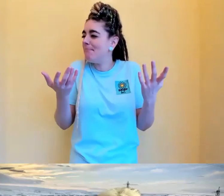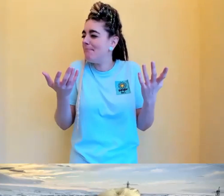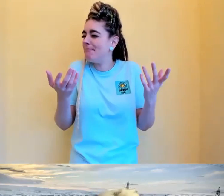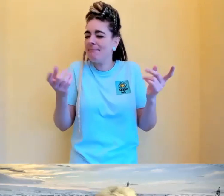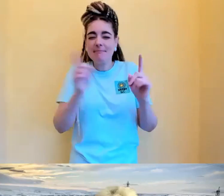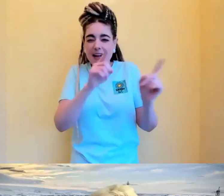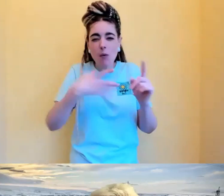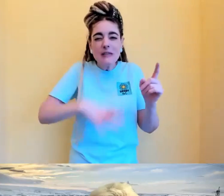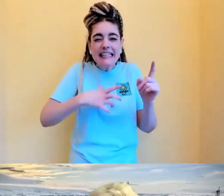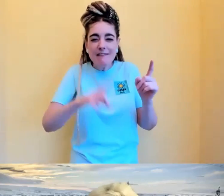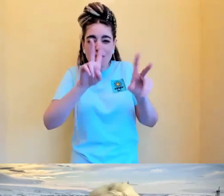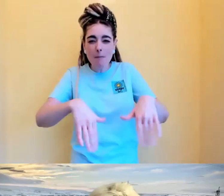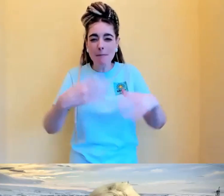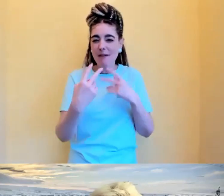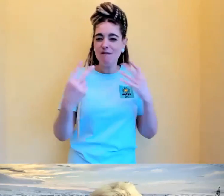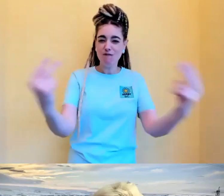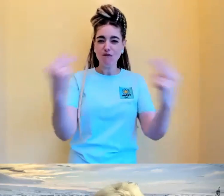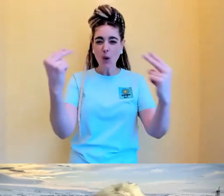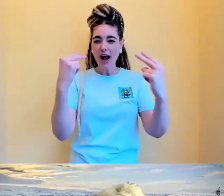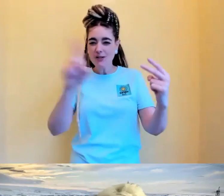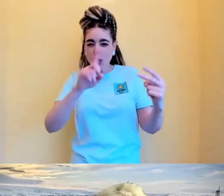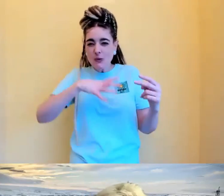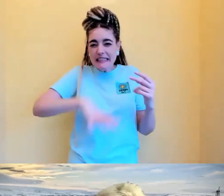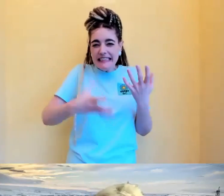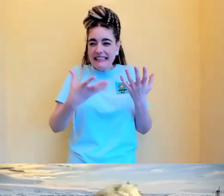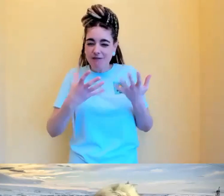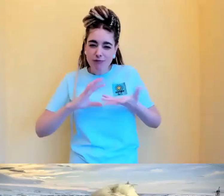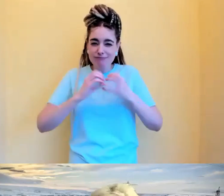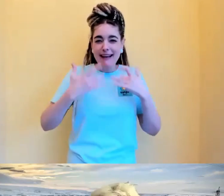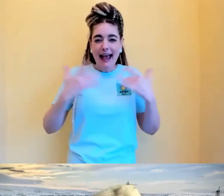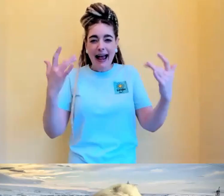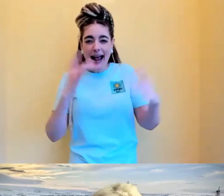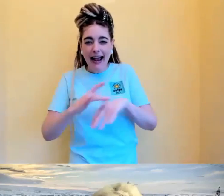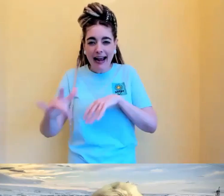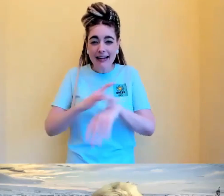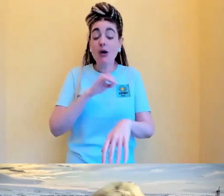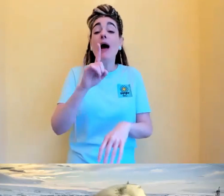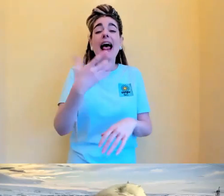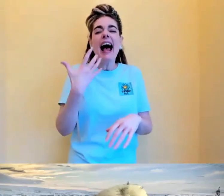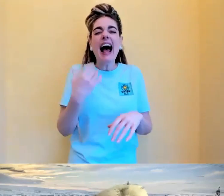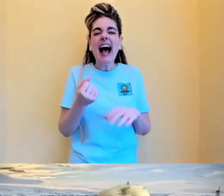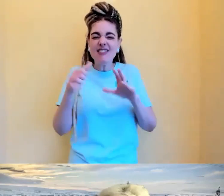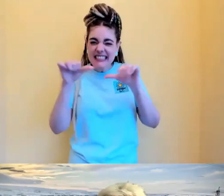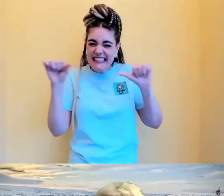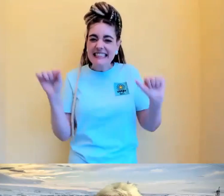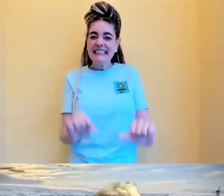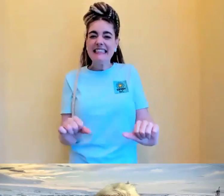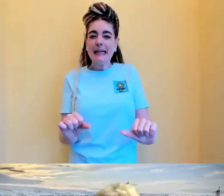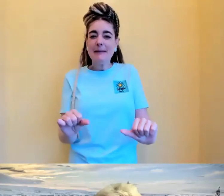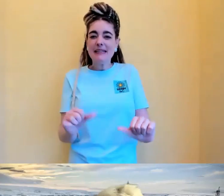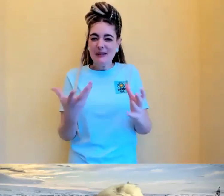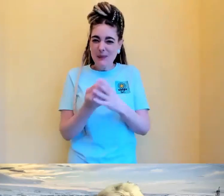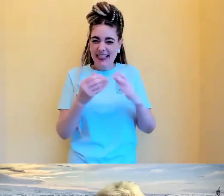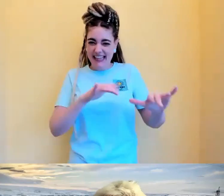do that? Well, my interest really is because of the restrictions around the instrument, getting hold of an instrument like that, a venue